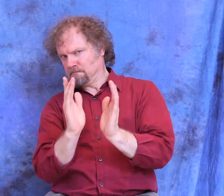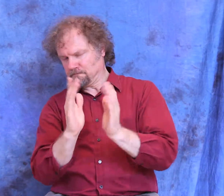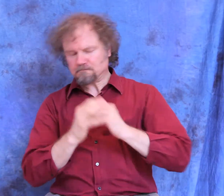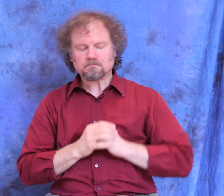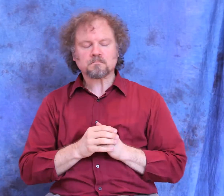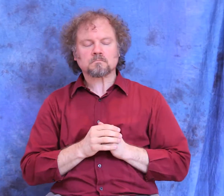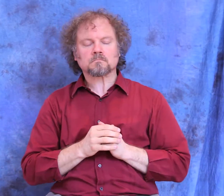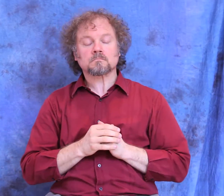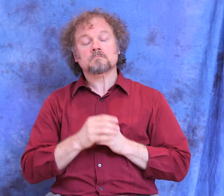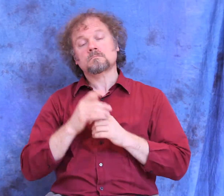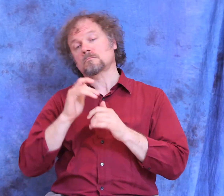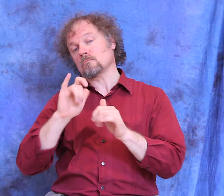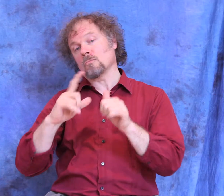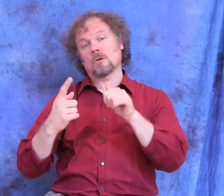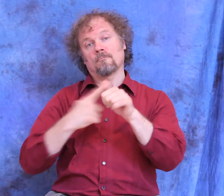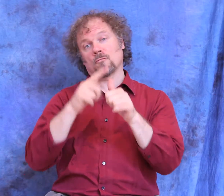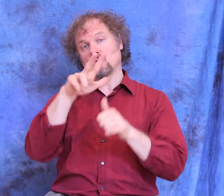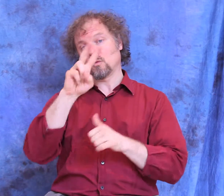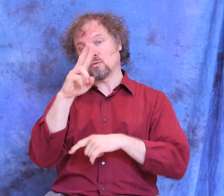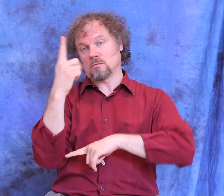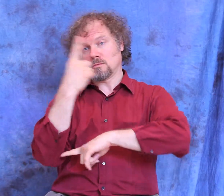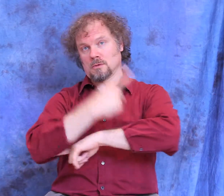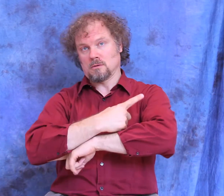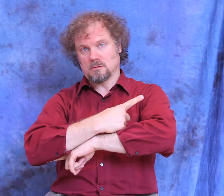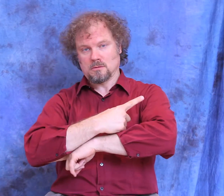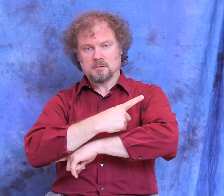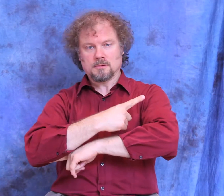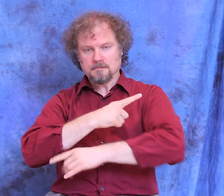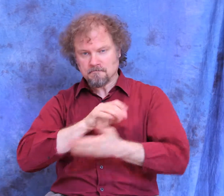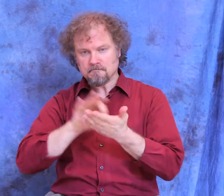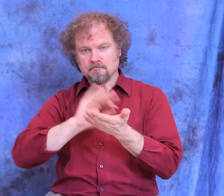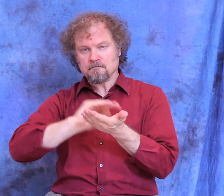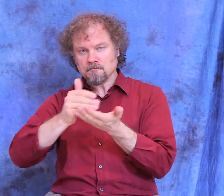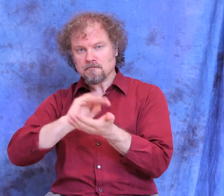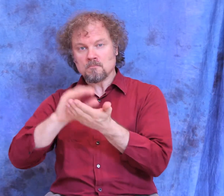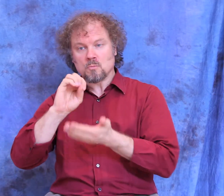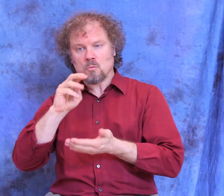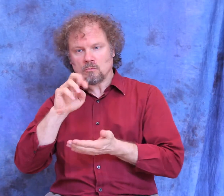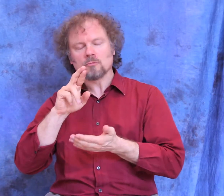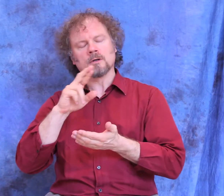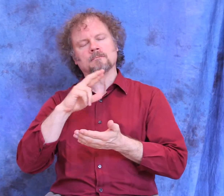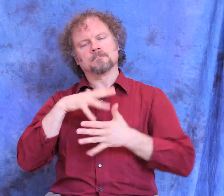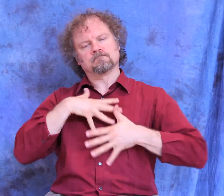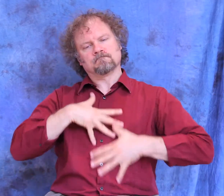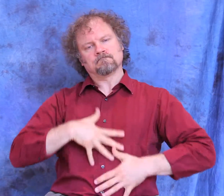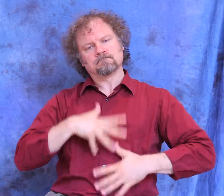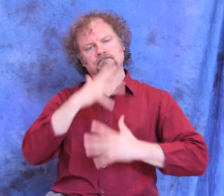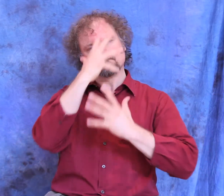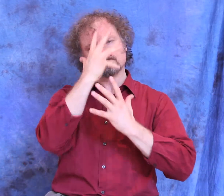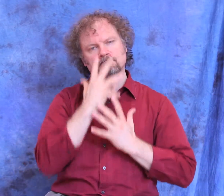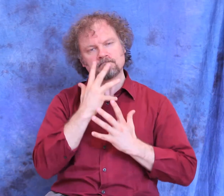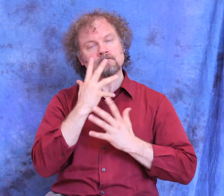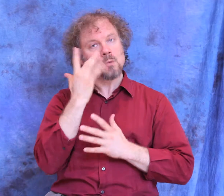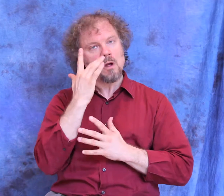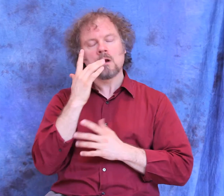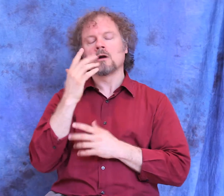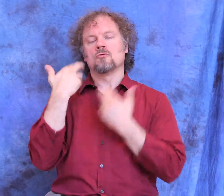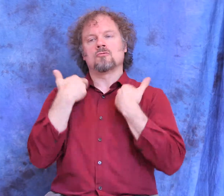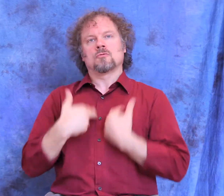During the first 32 days of the Omer, there is a period of mourning. This is because Rabbi Akiva, one of the